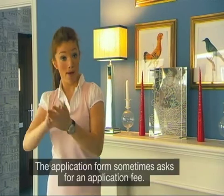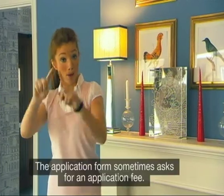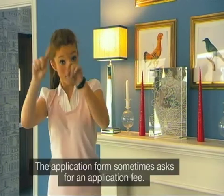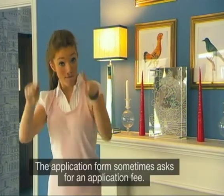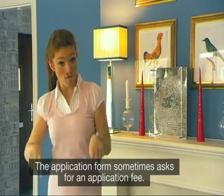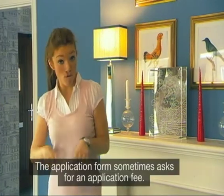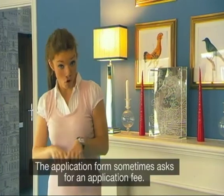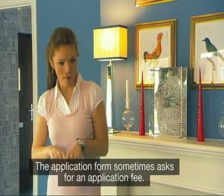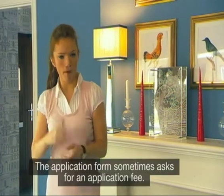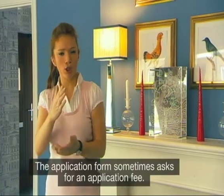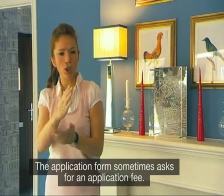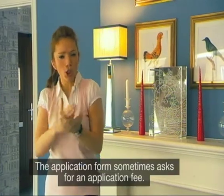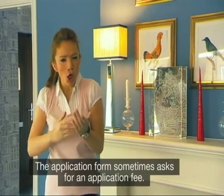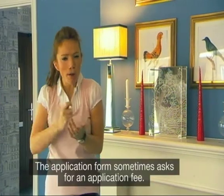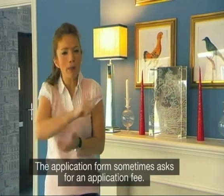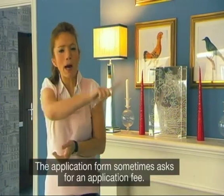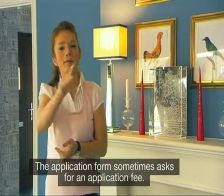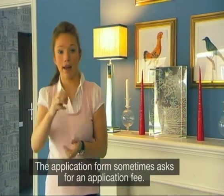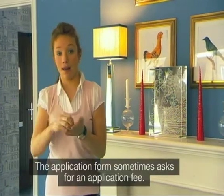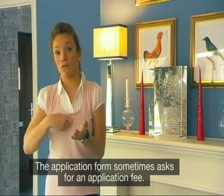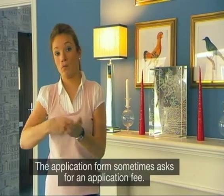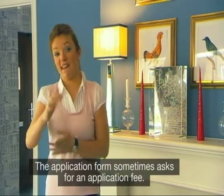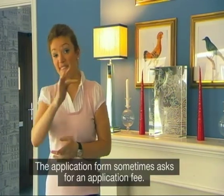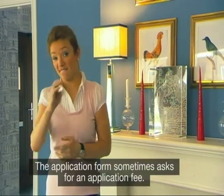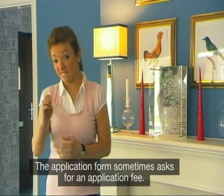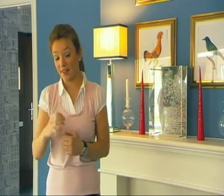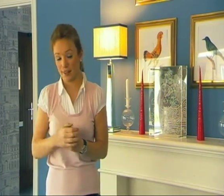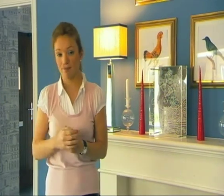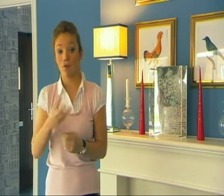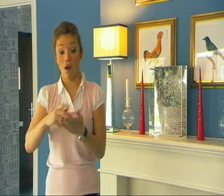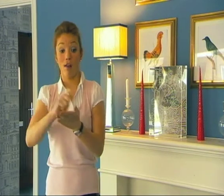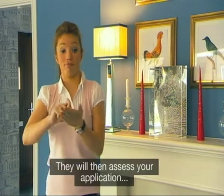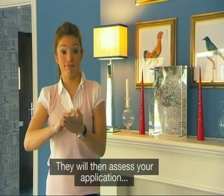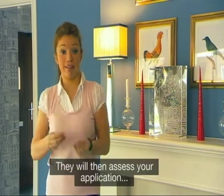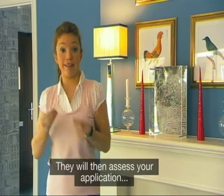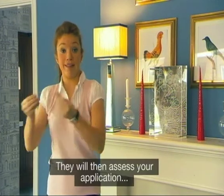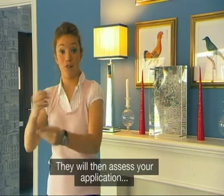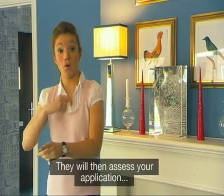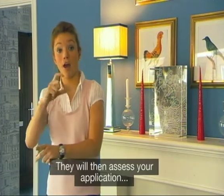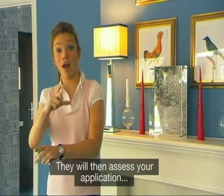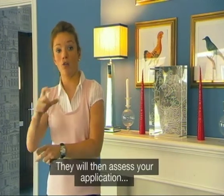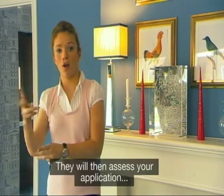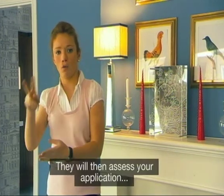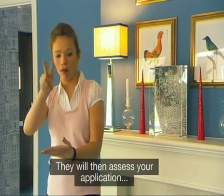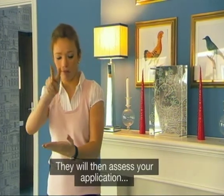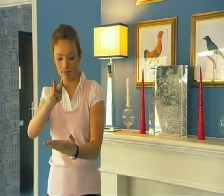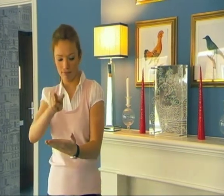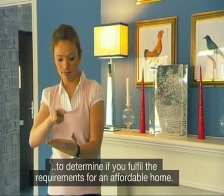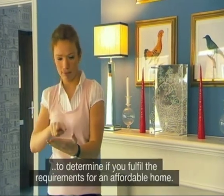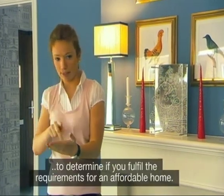The application form sometimes asks for an application fee. They will then assess your application to determine if you